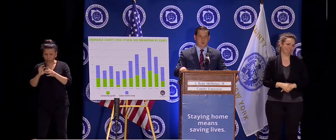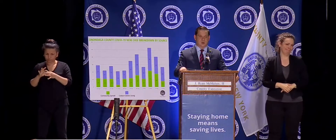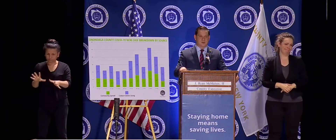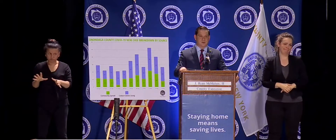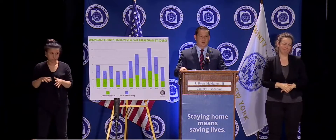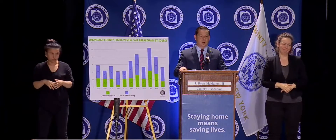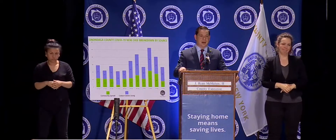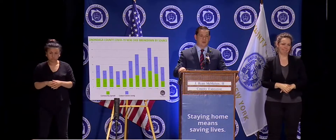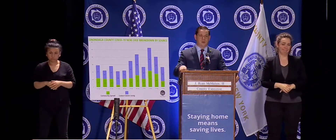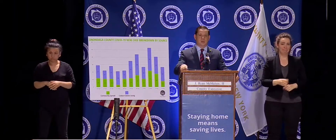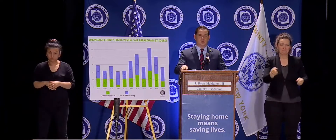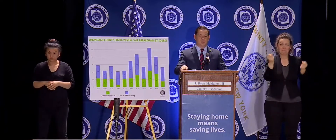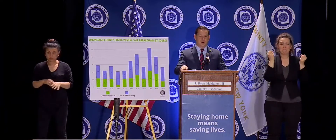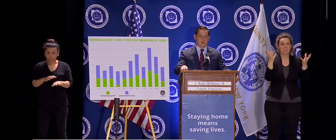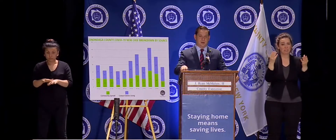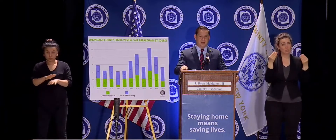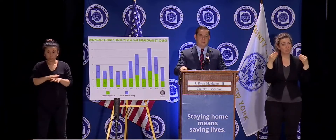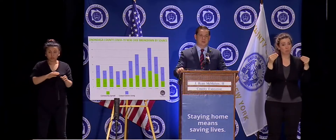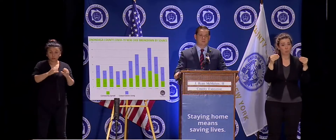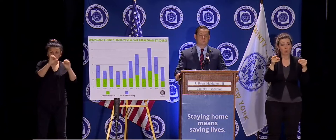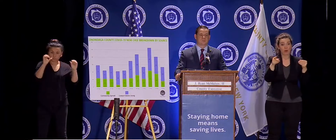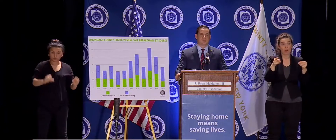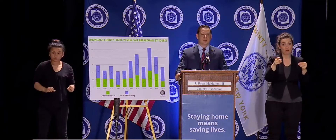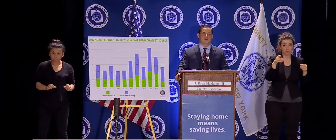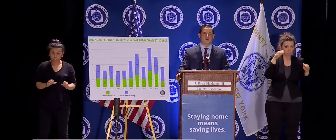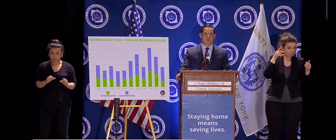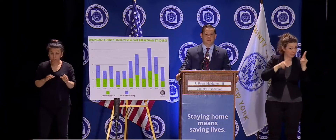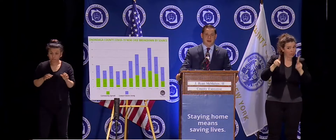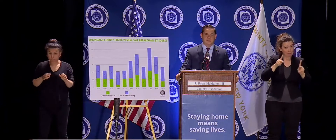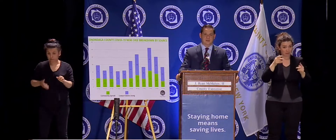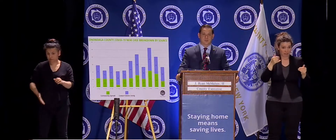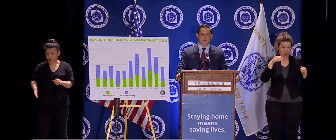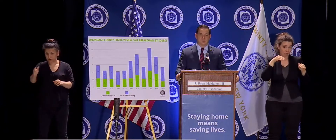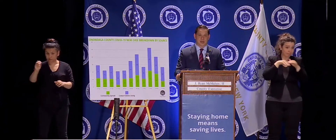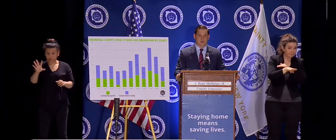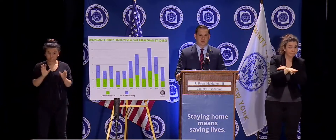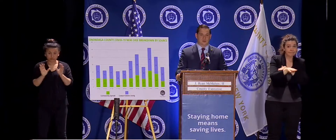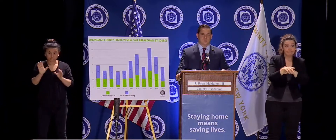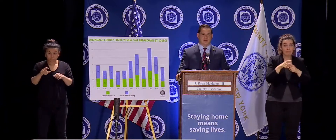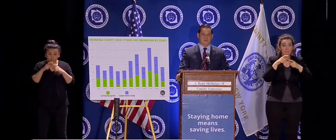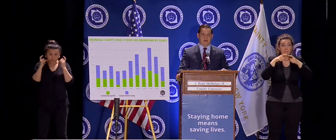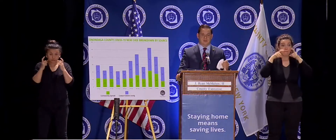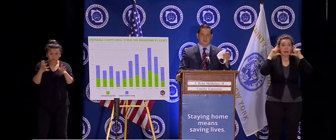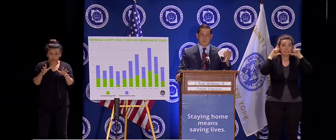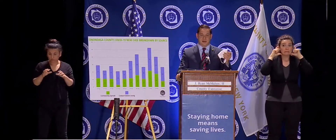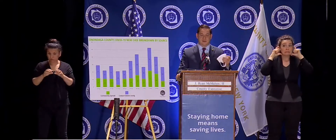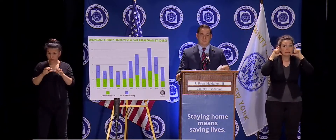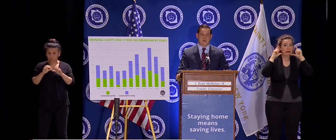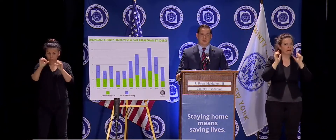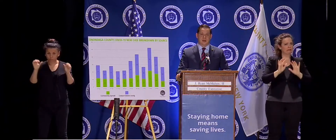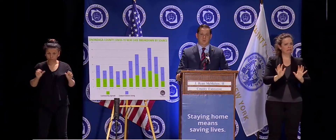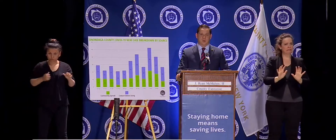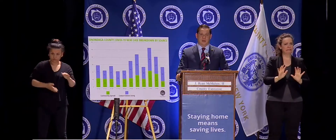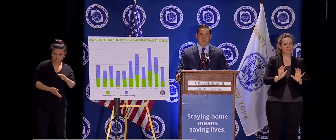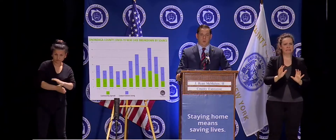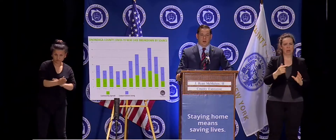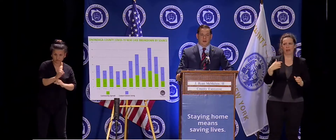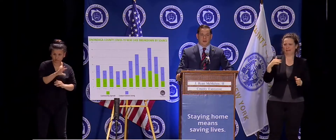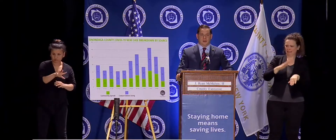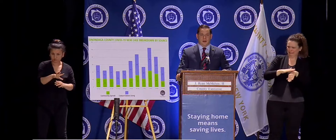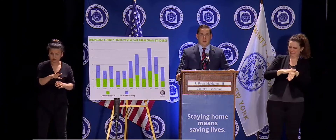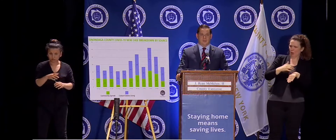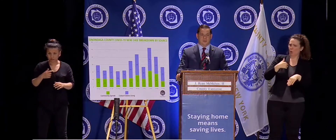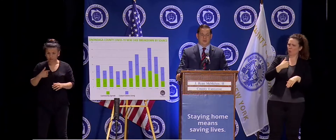many stores don't allow you in their store without a mask. If you need a mask, please reach out to us. We have many of these masks, and we will get you